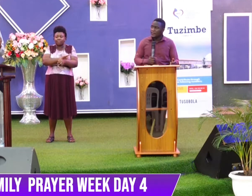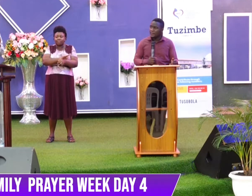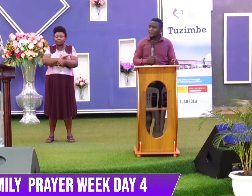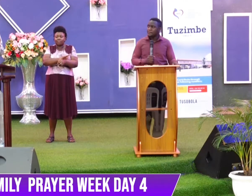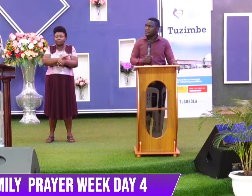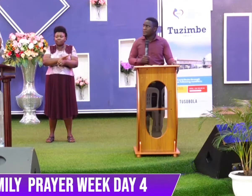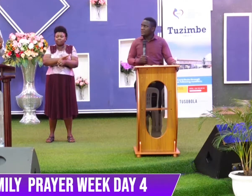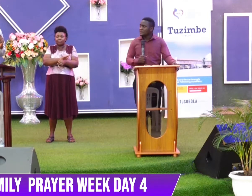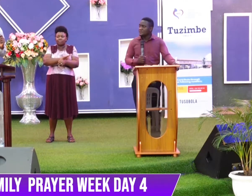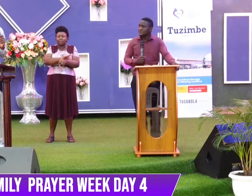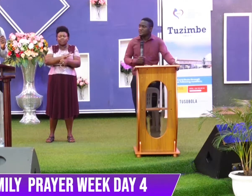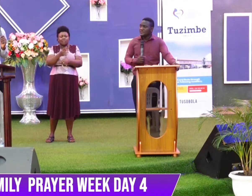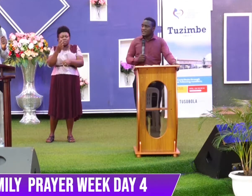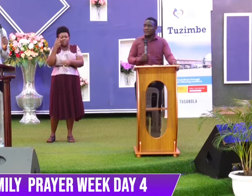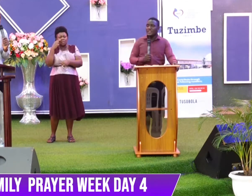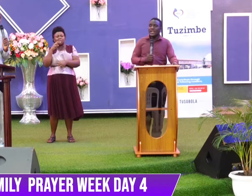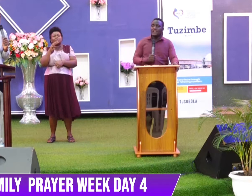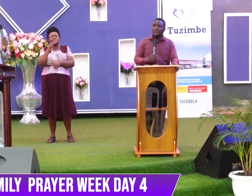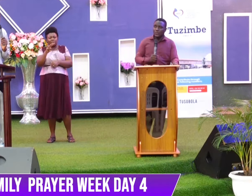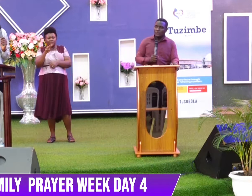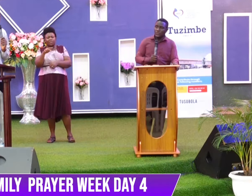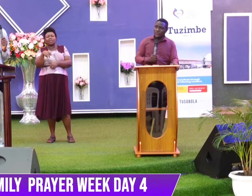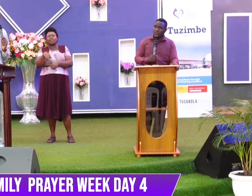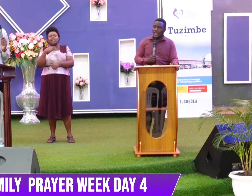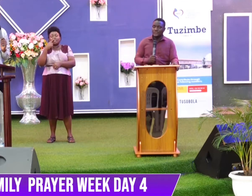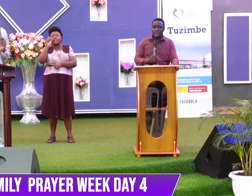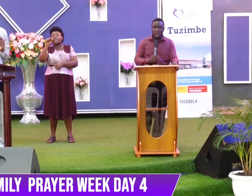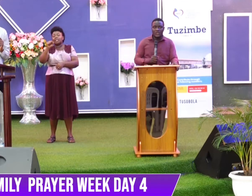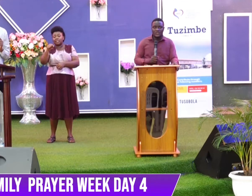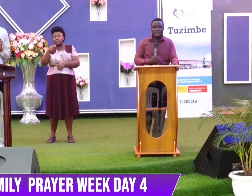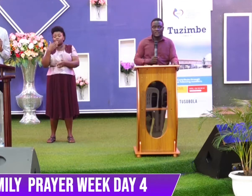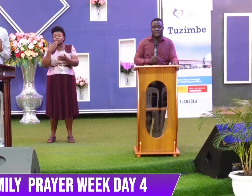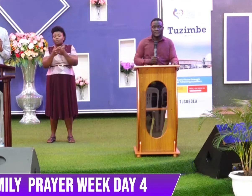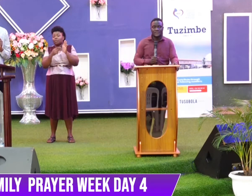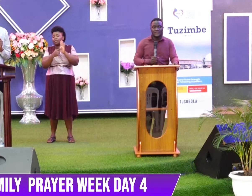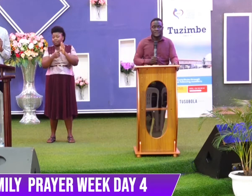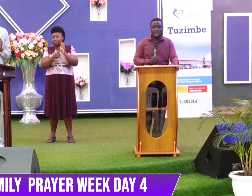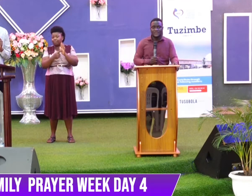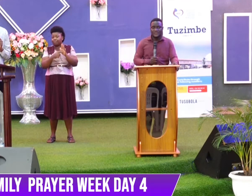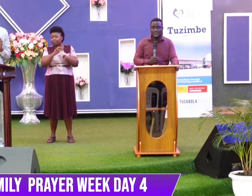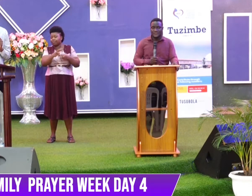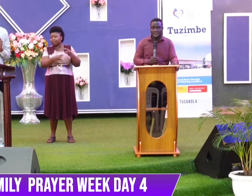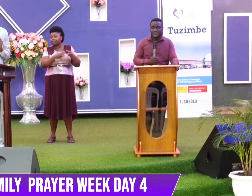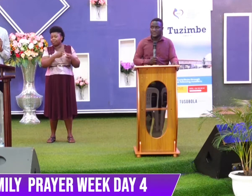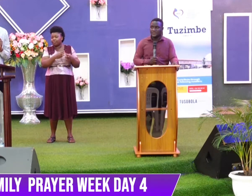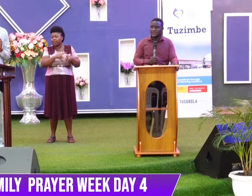that we are a role model unto the world.